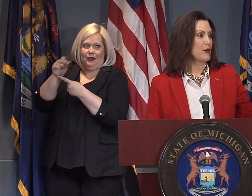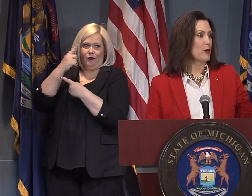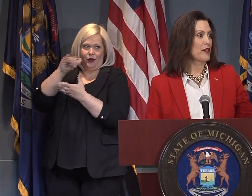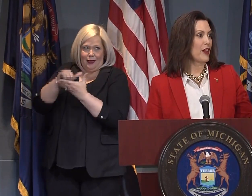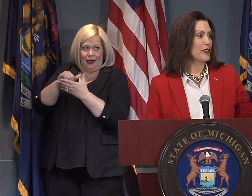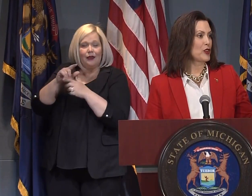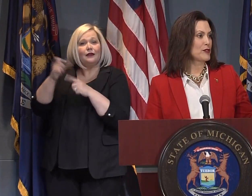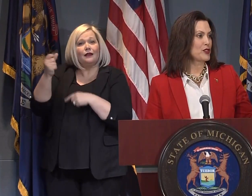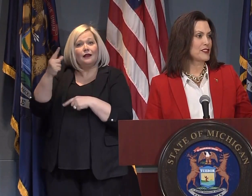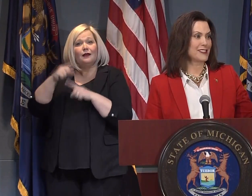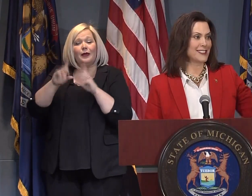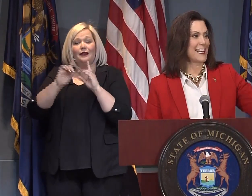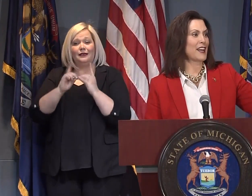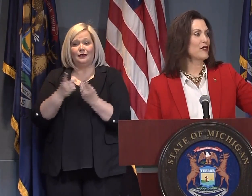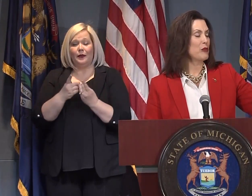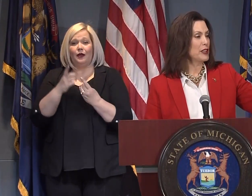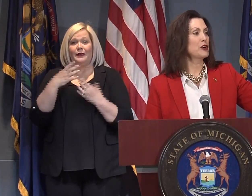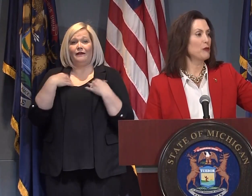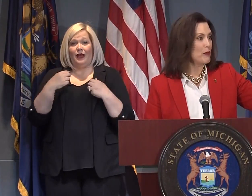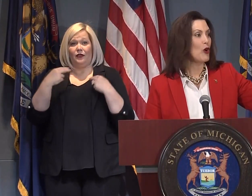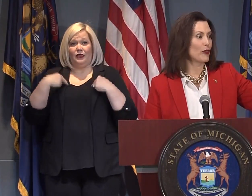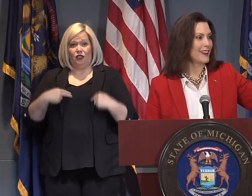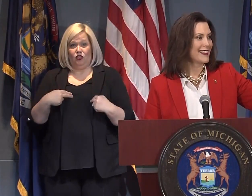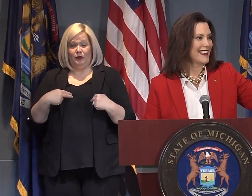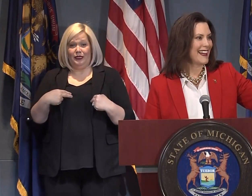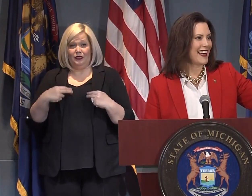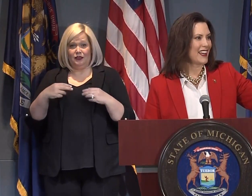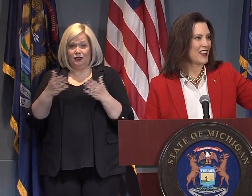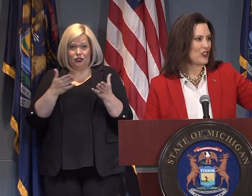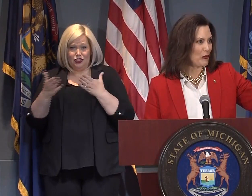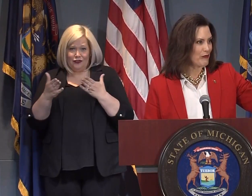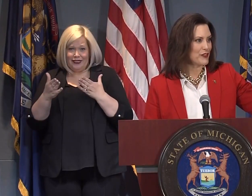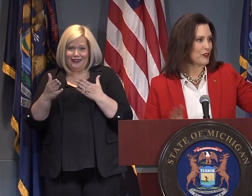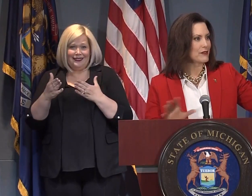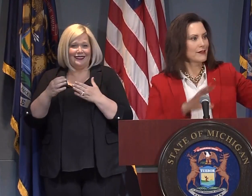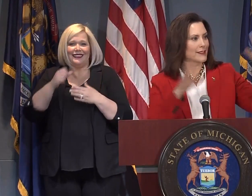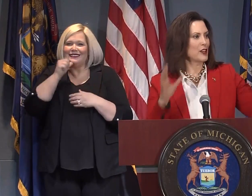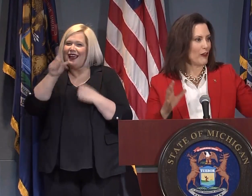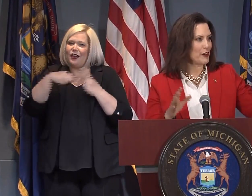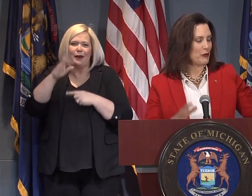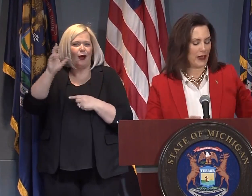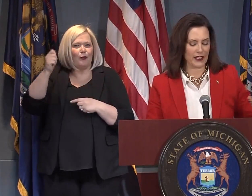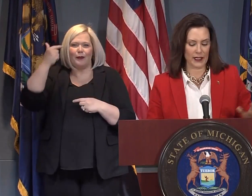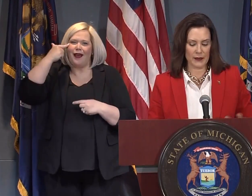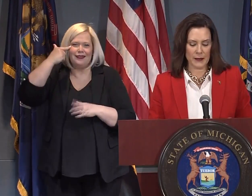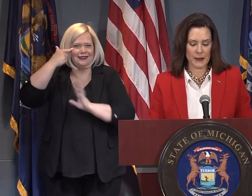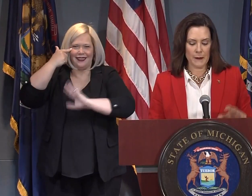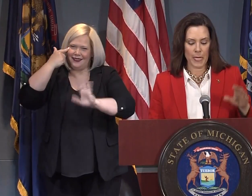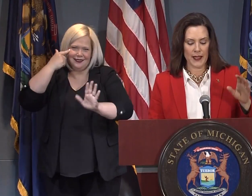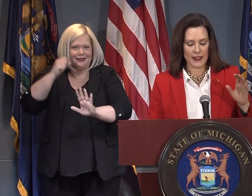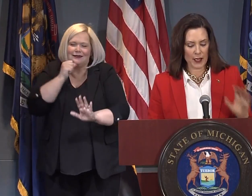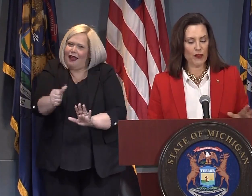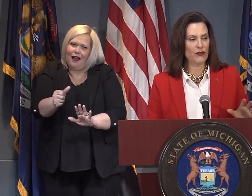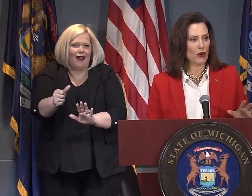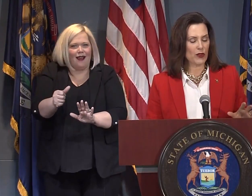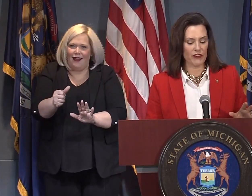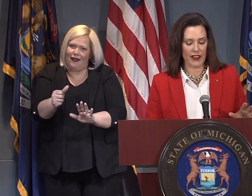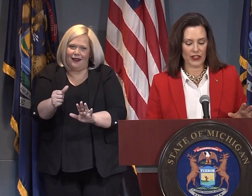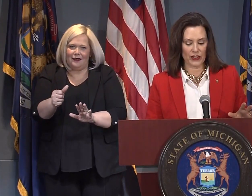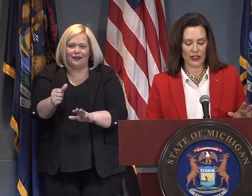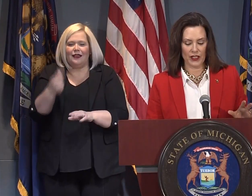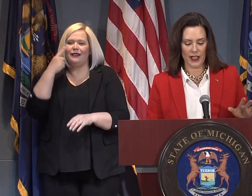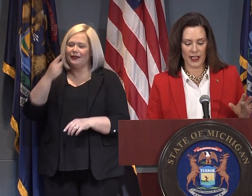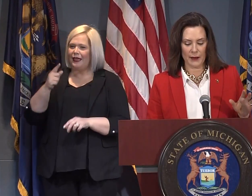that the Department of Health and Human Services does not have a political bone in their theoretical body. They moved forward